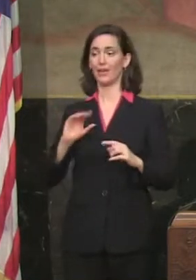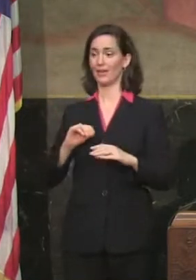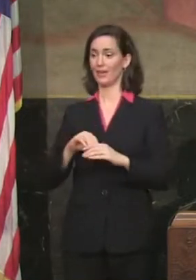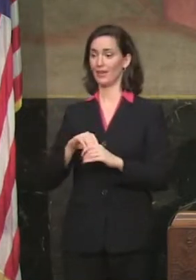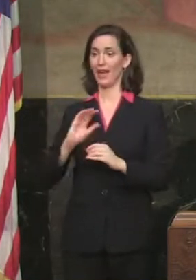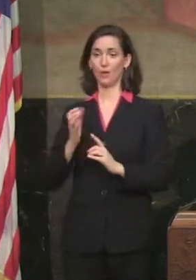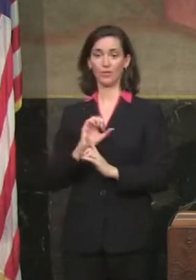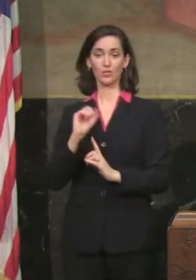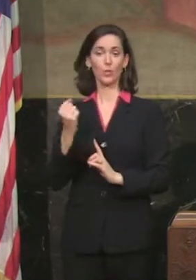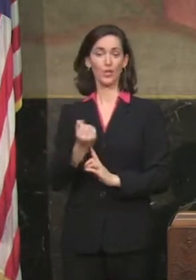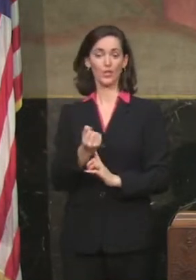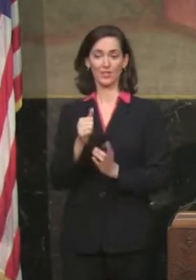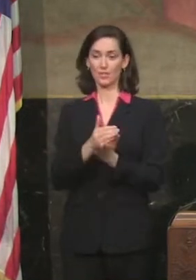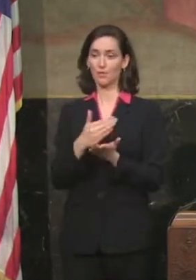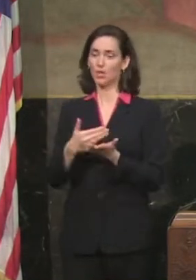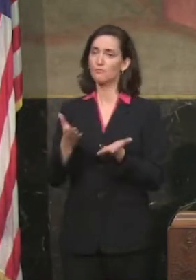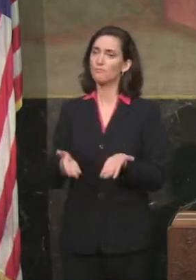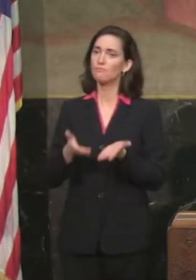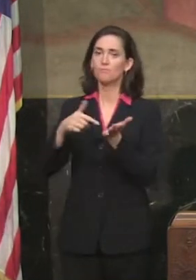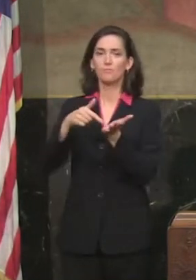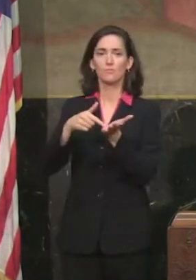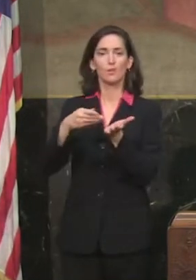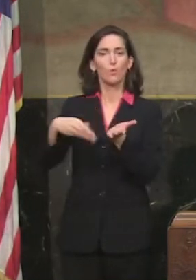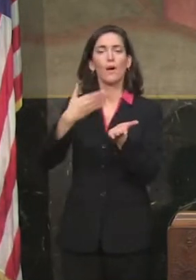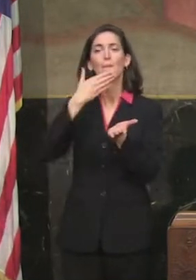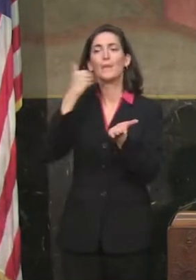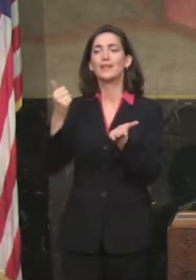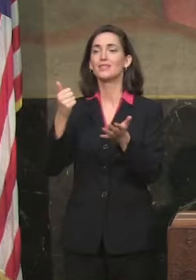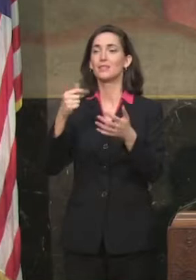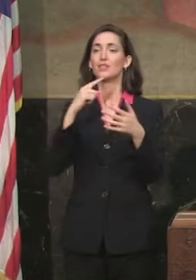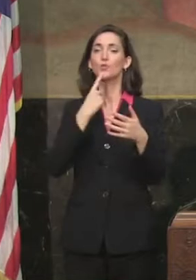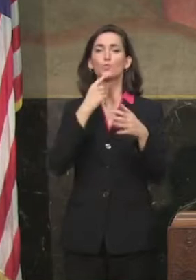do to adequately fund our critical priorities.